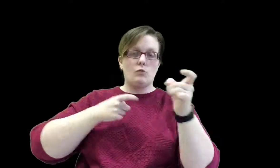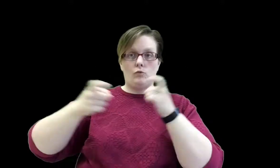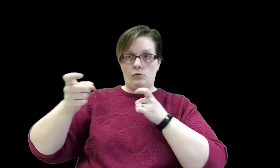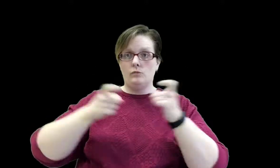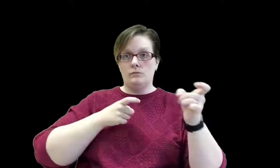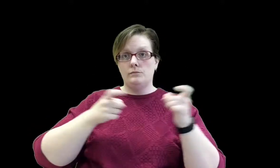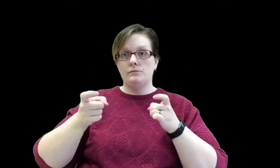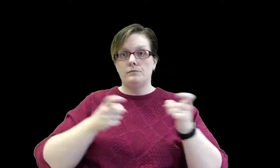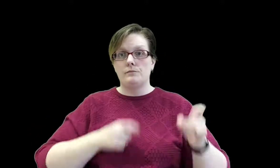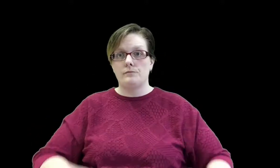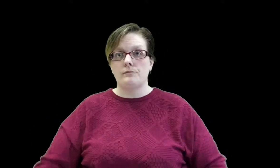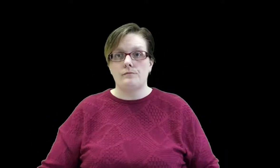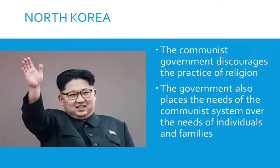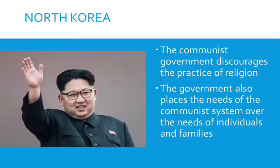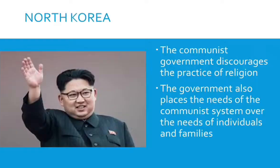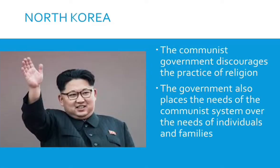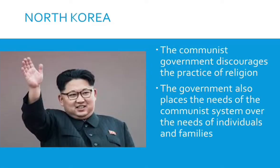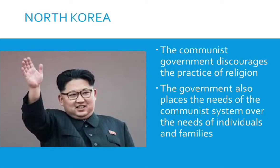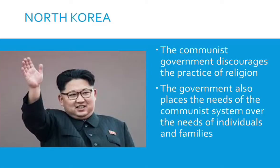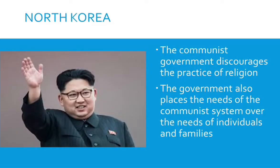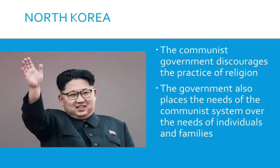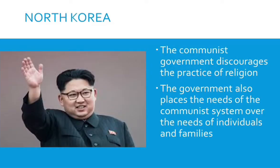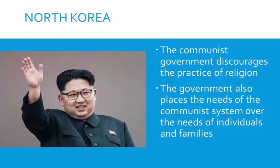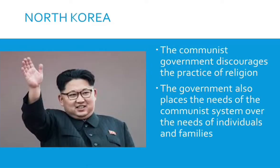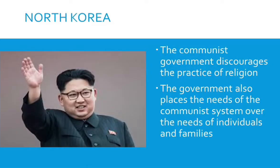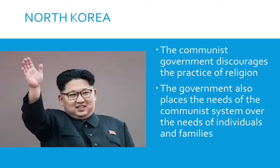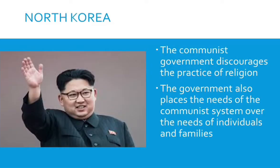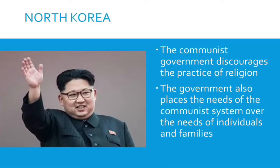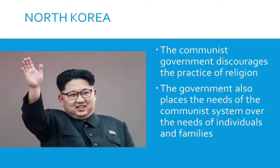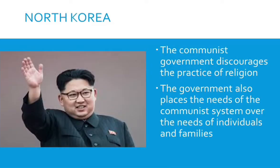He used to rule the country in the past.